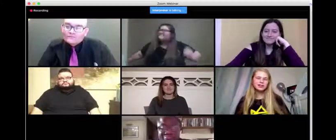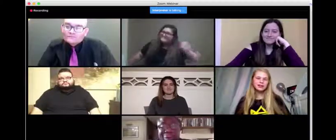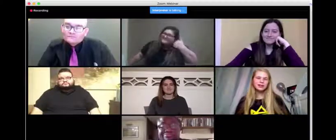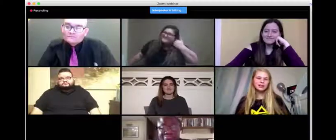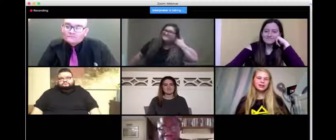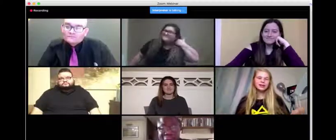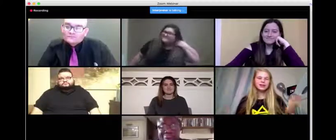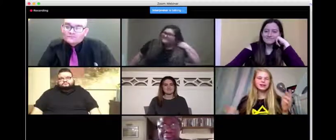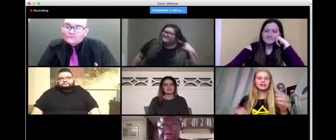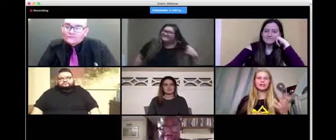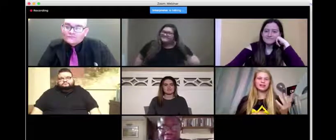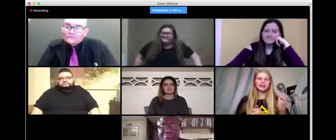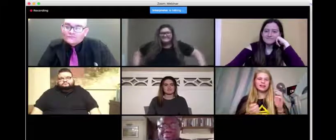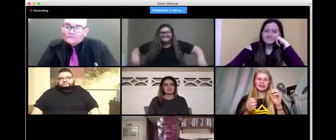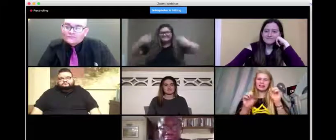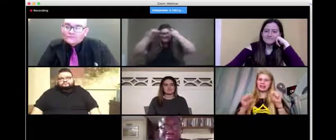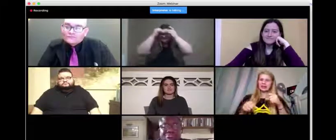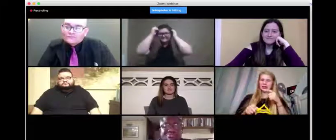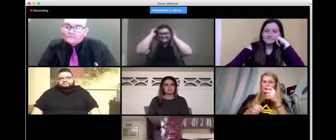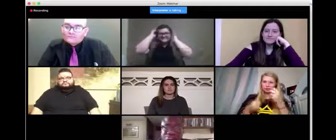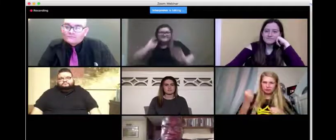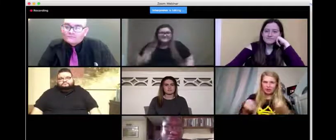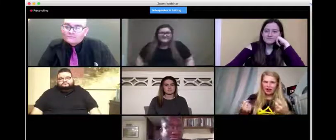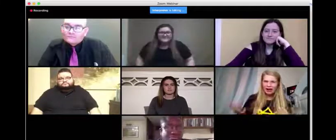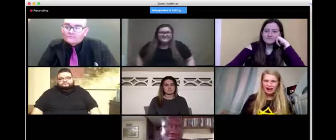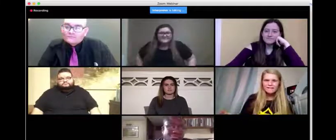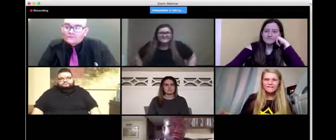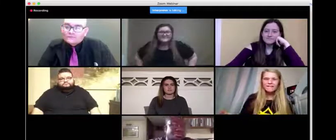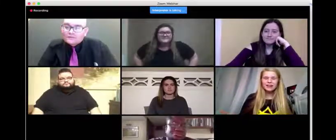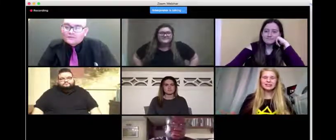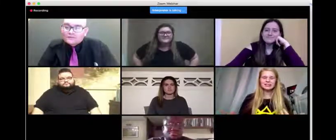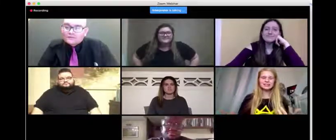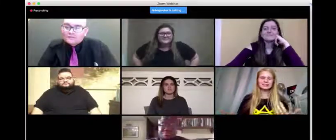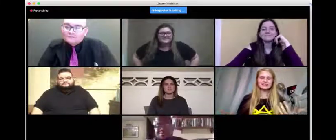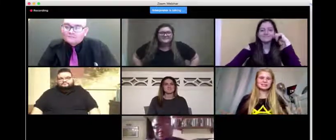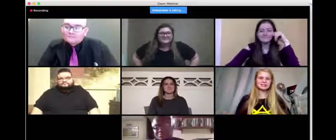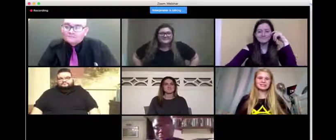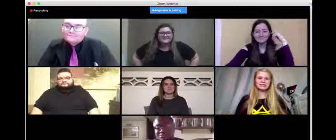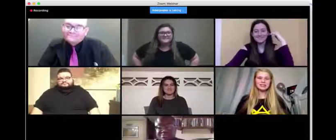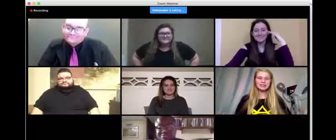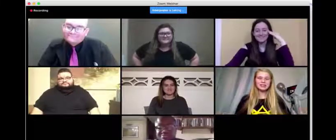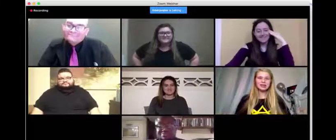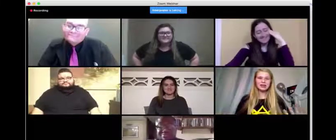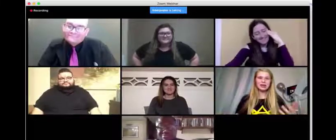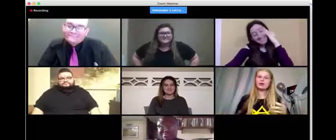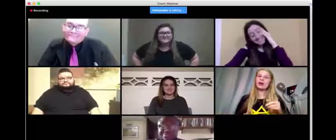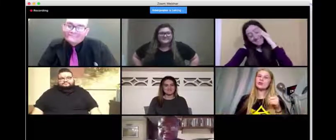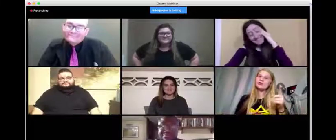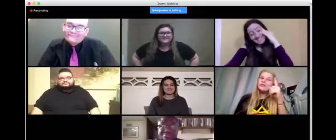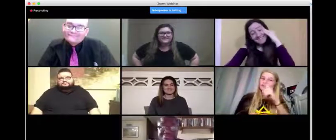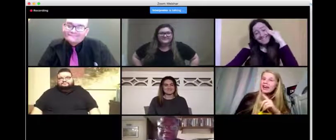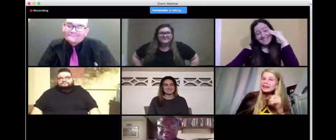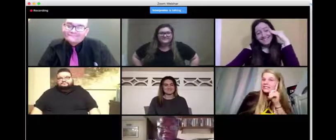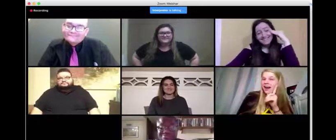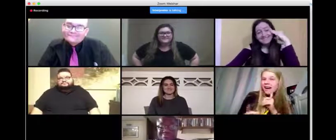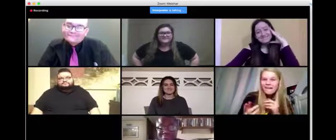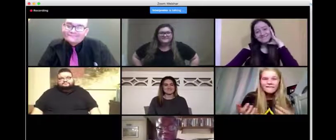drive? And, are you fake deaf? Like some really odd questions, some